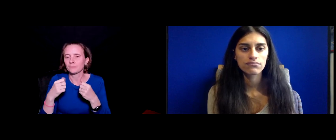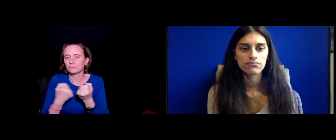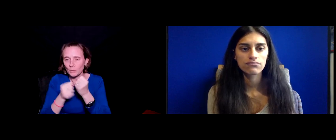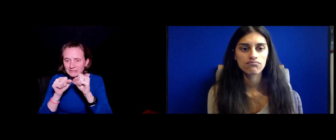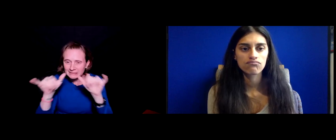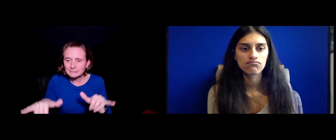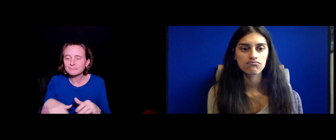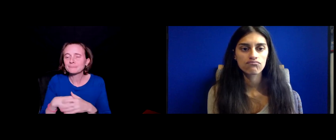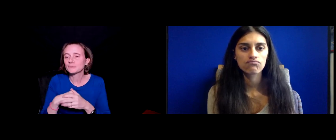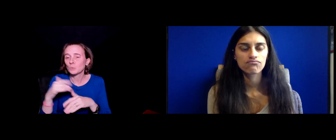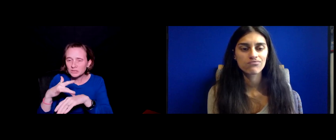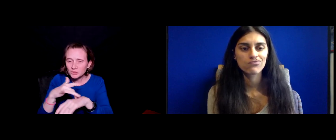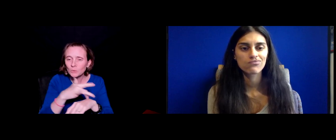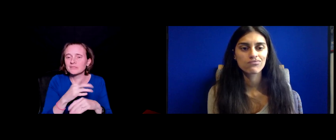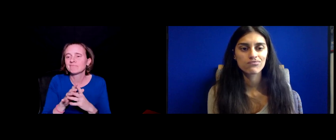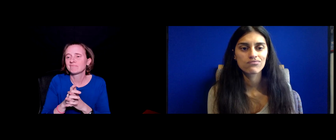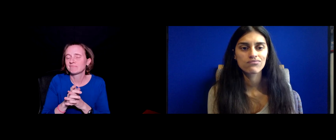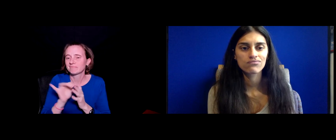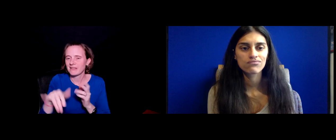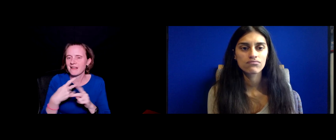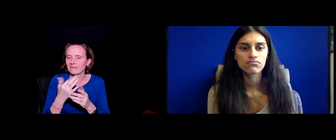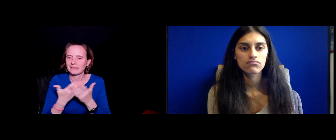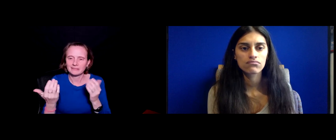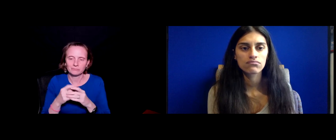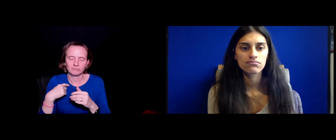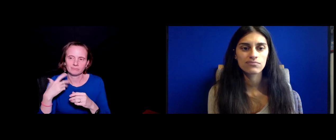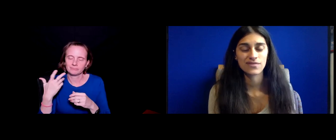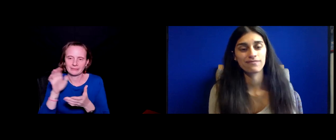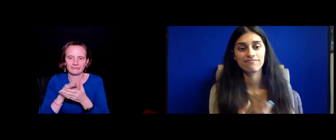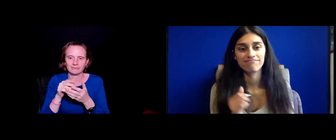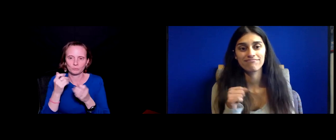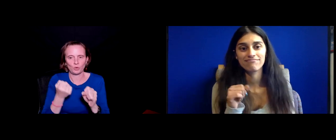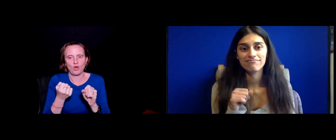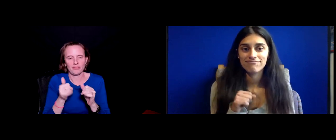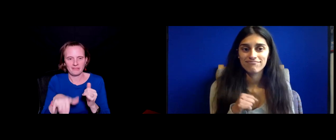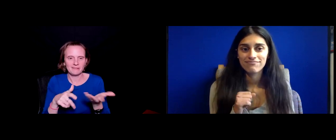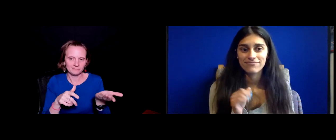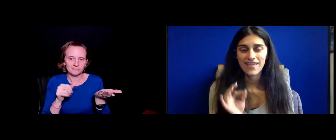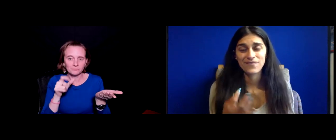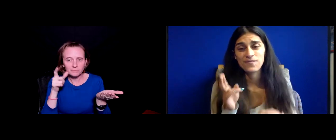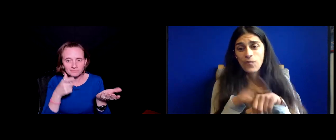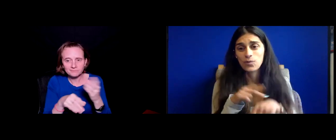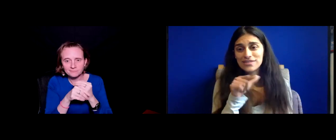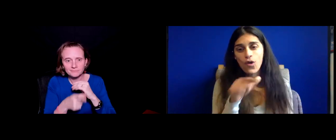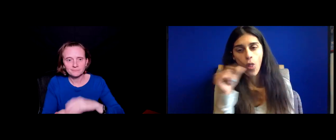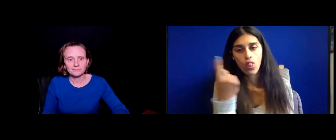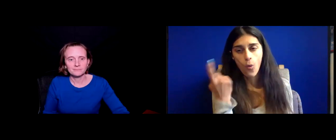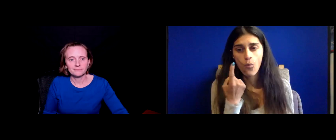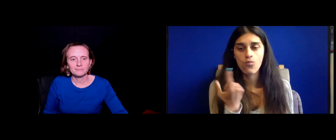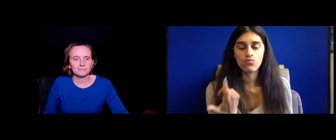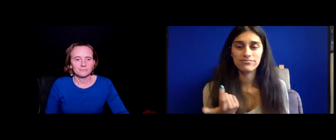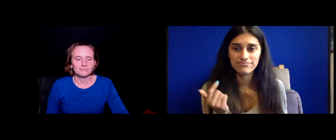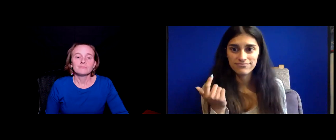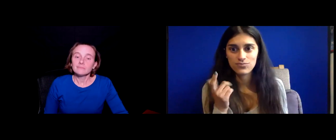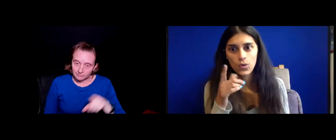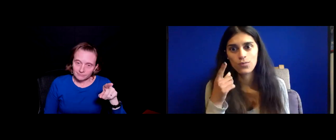sexual harassment. If you've experienced it, that is your experience. Let us know if you need help and support. There are resources out there. We want to